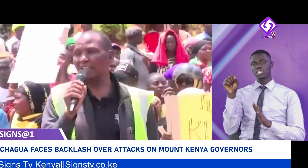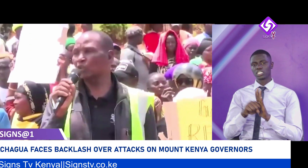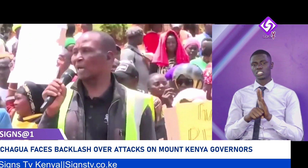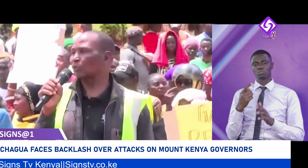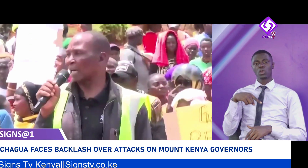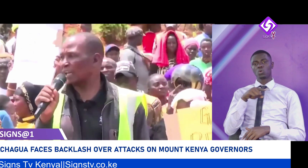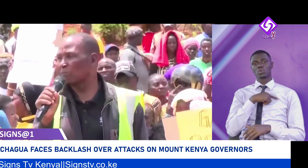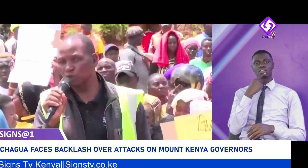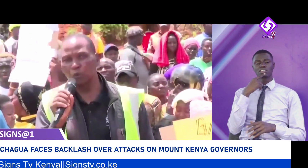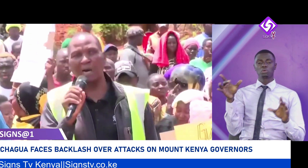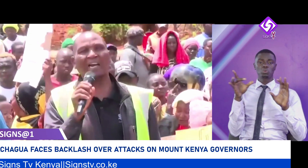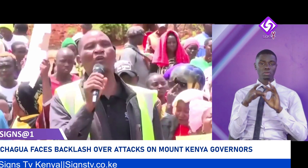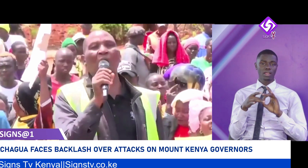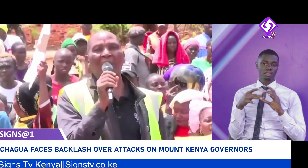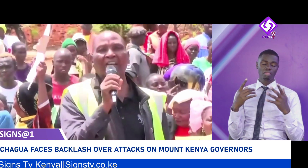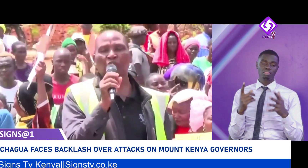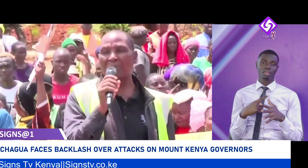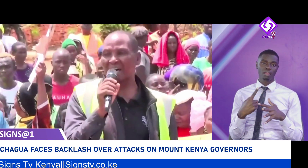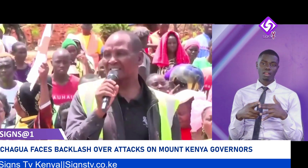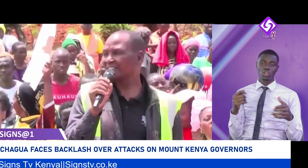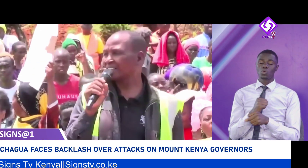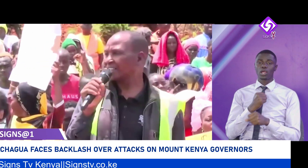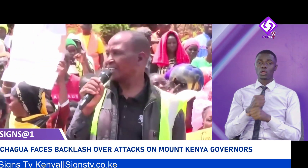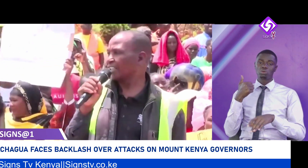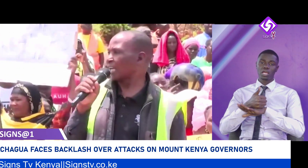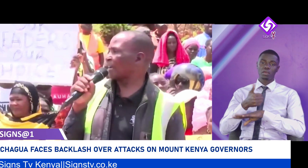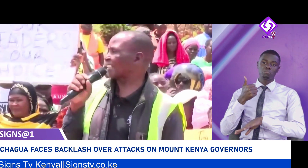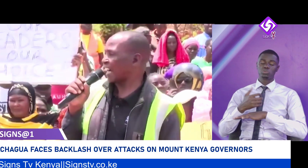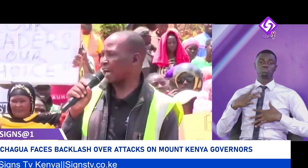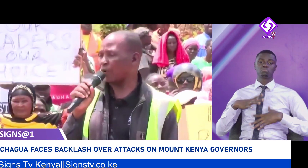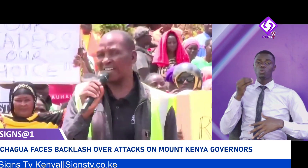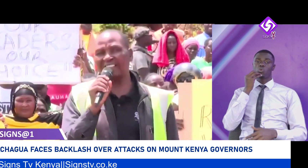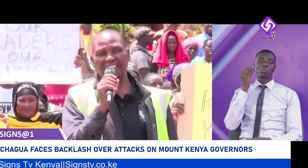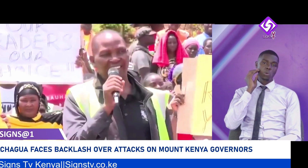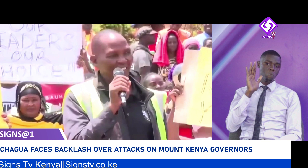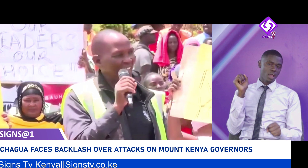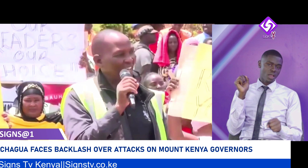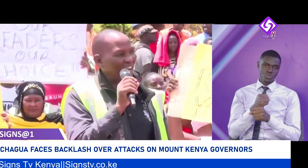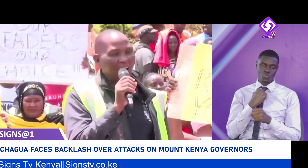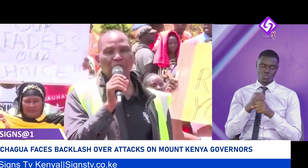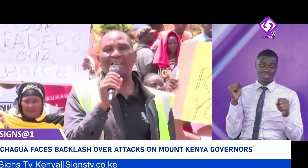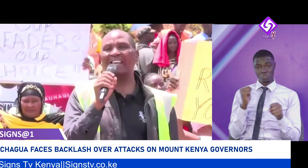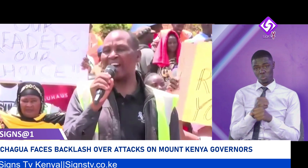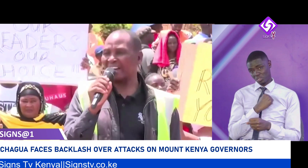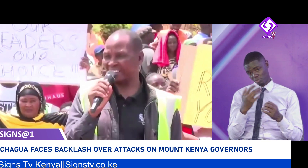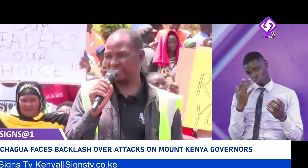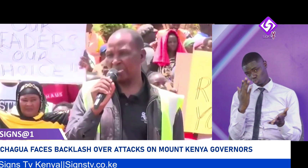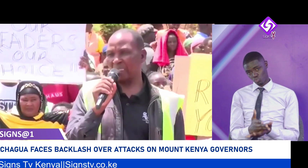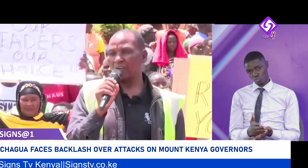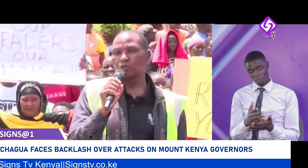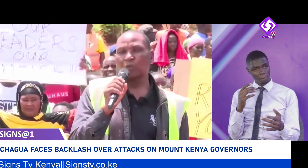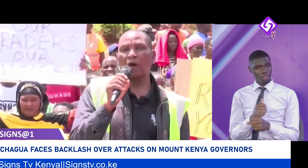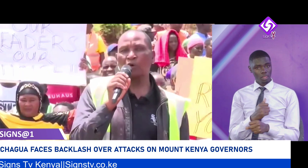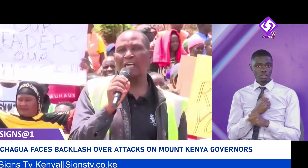Wewe ukatukana mtu akiwa kwake nyumbani, inakutekana kweli? Haiwezekani. Tunakuja